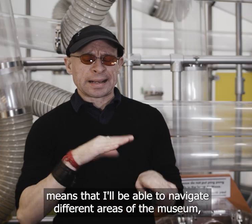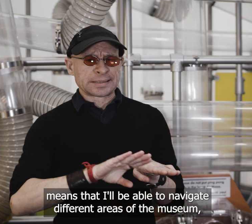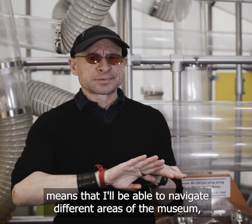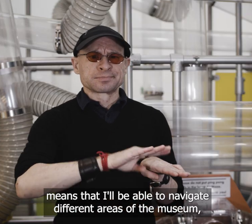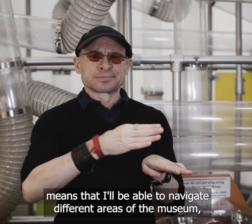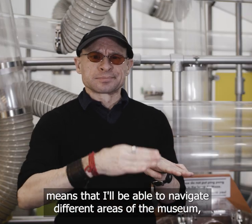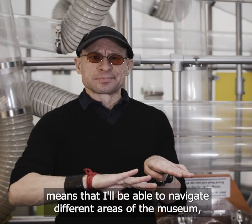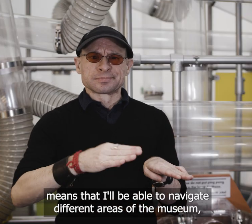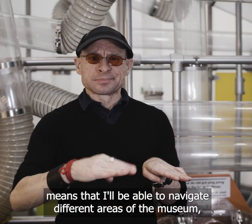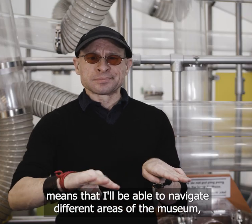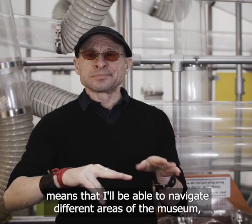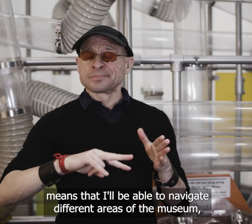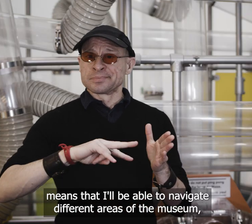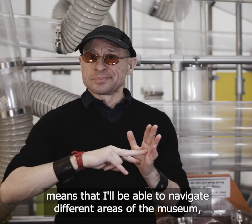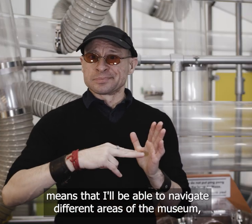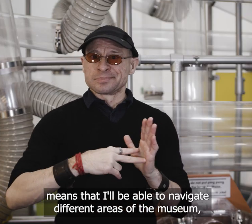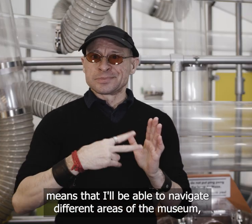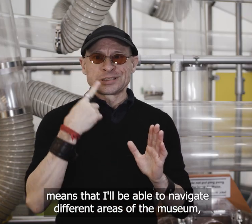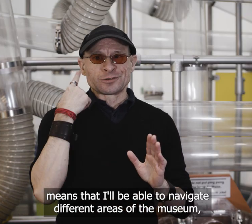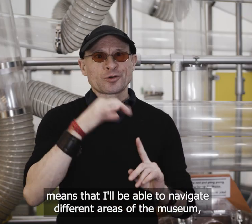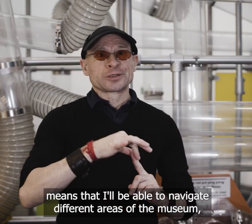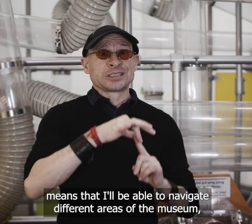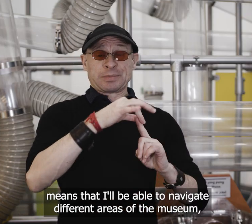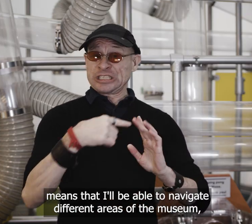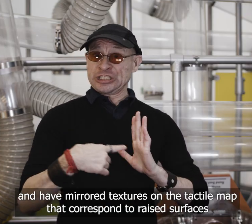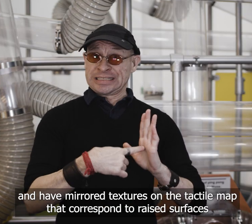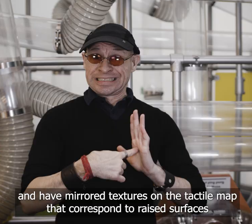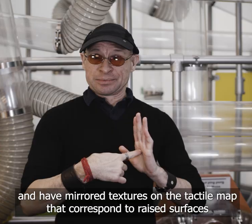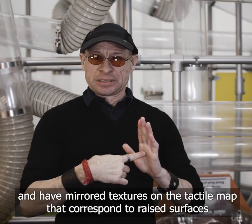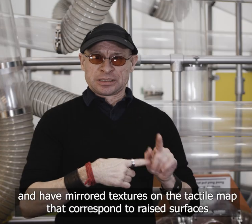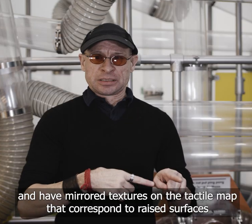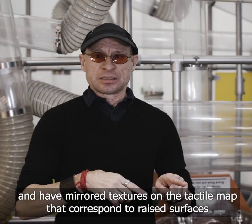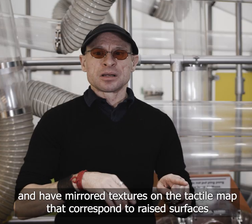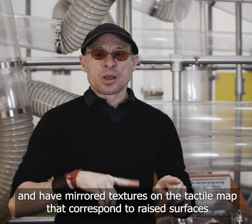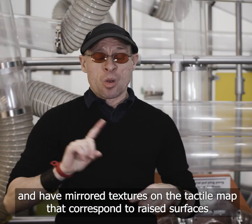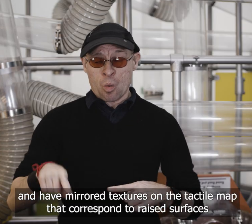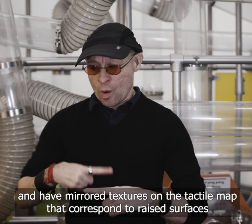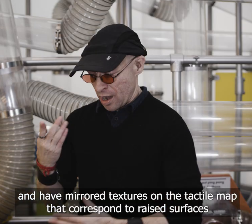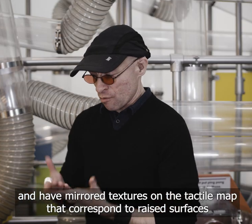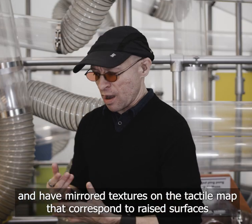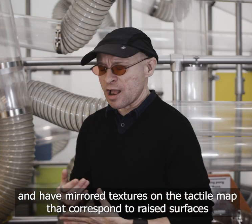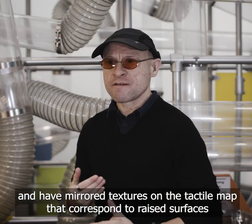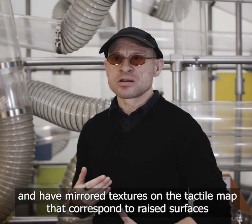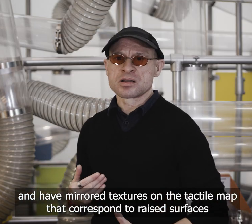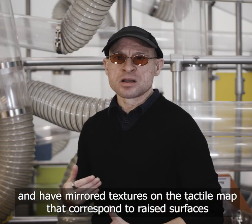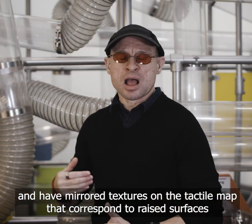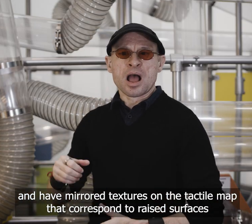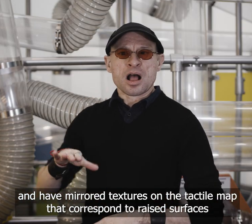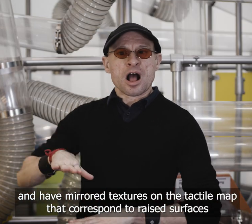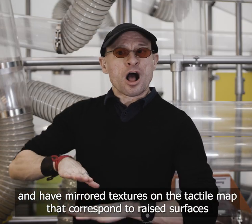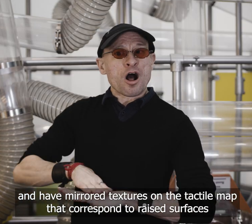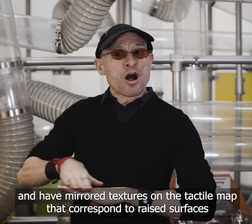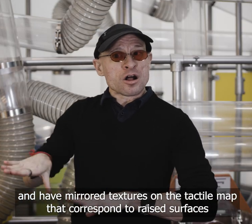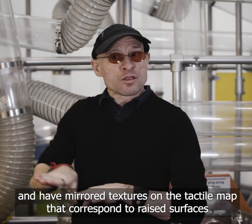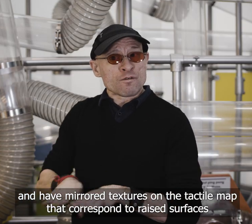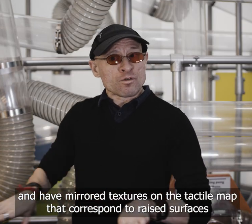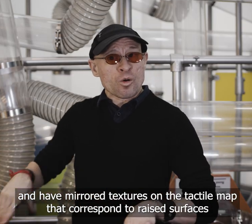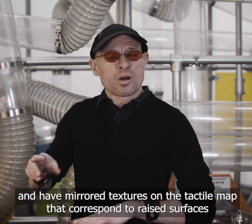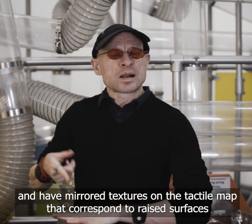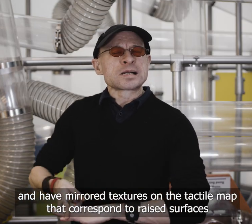different areas of the museum and have mirrored textures on the tactile